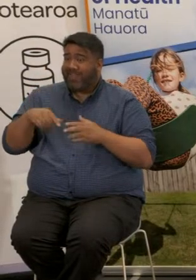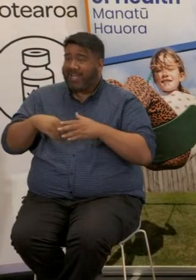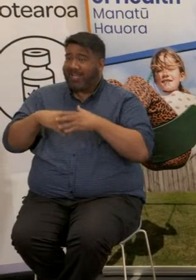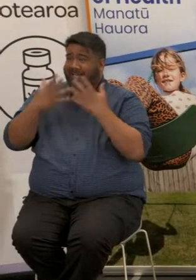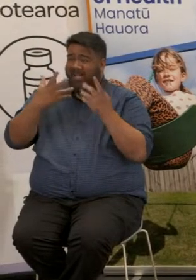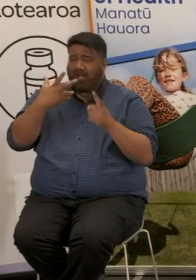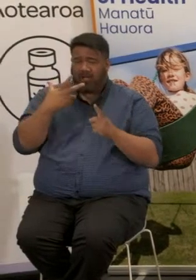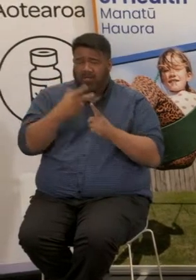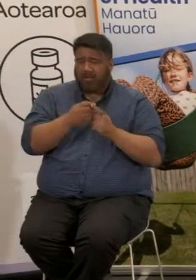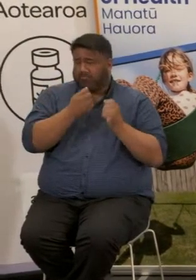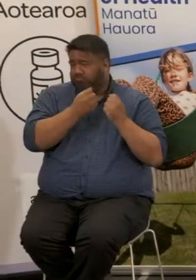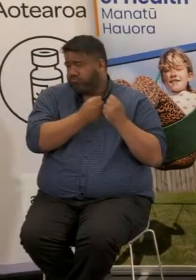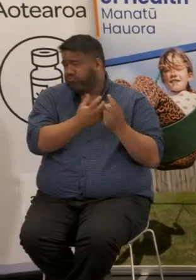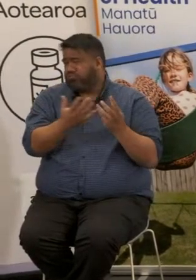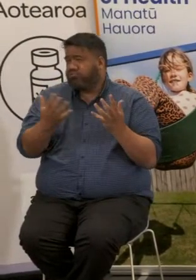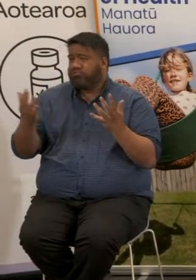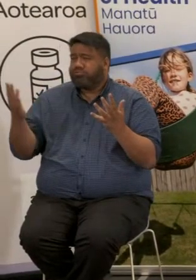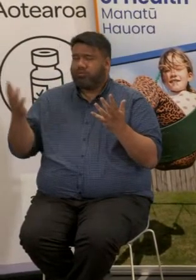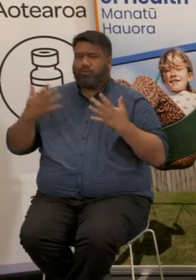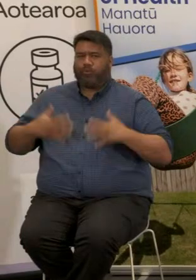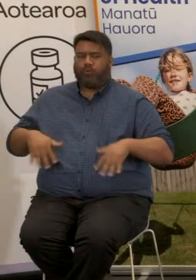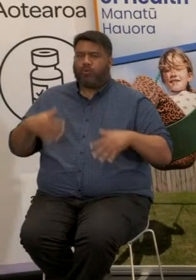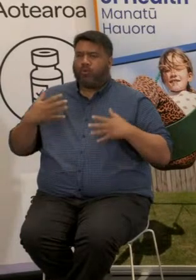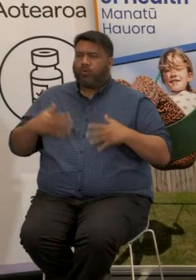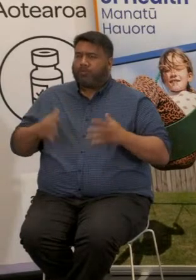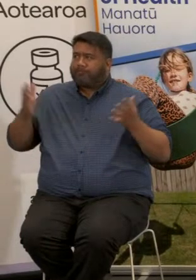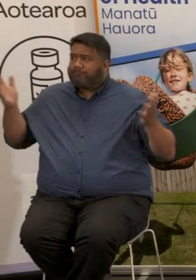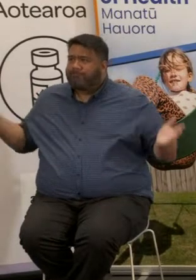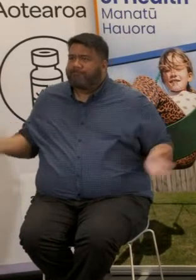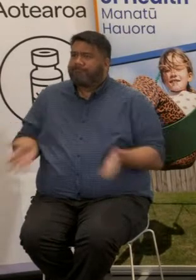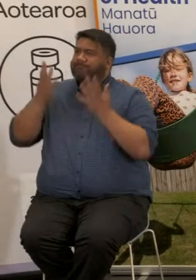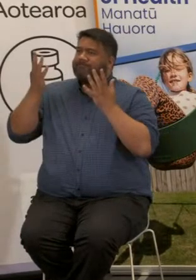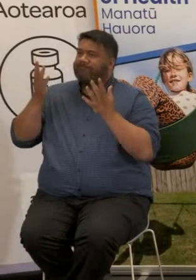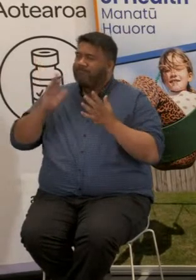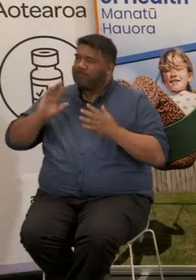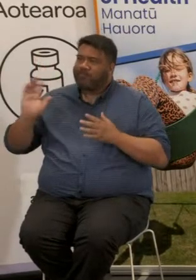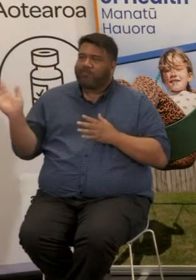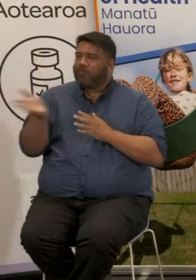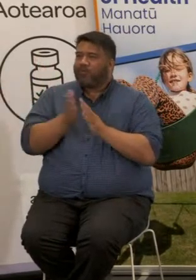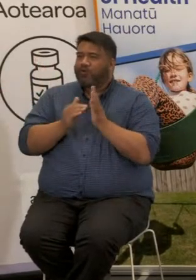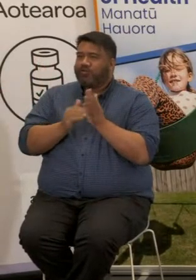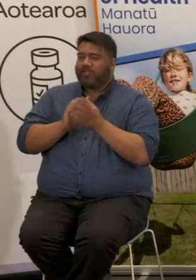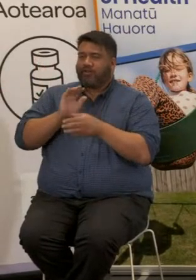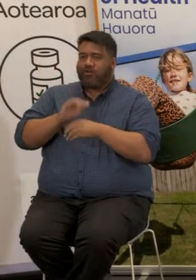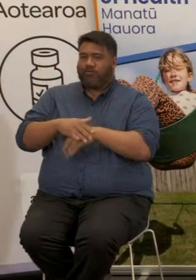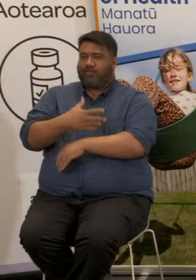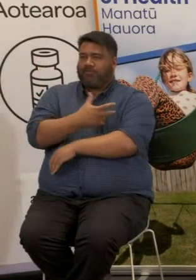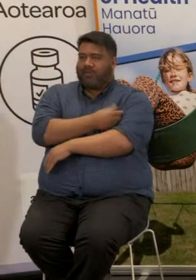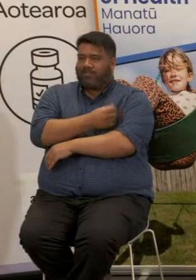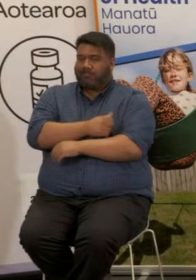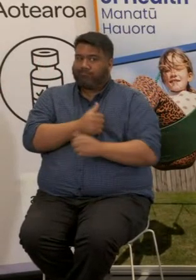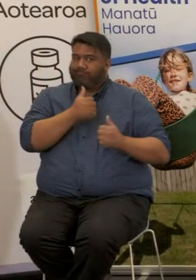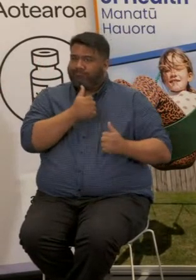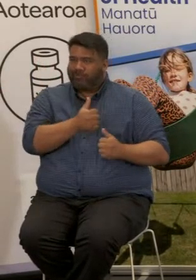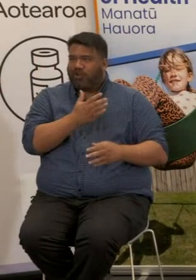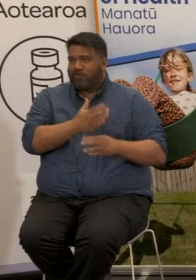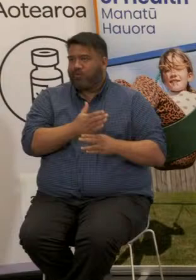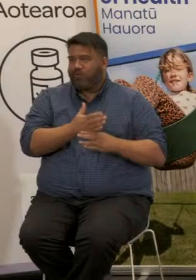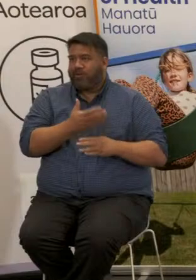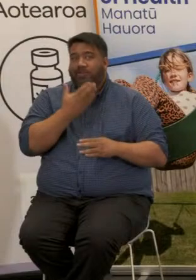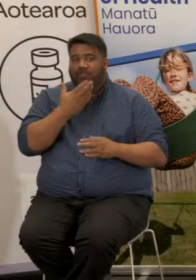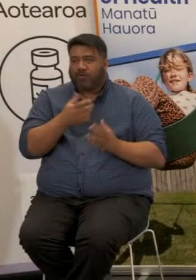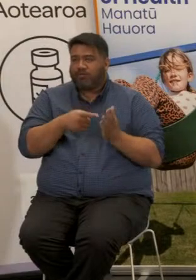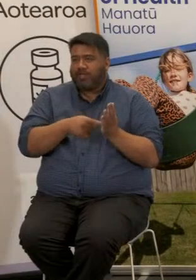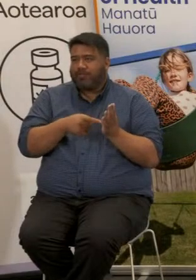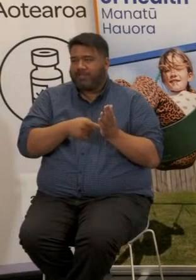gave us a huge, really reinvigorated the program and gave us a huge sense of momentum. We know we've got a